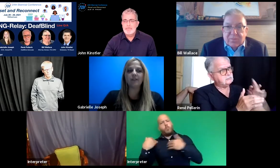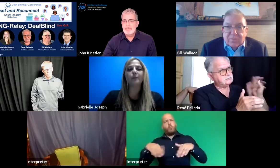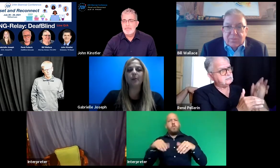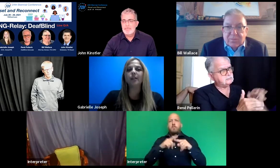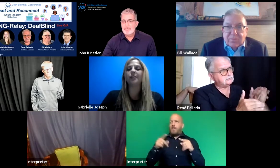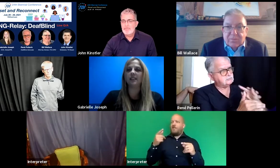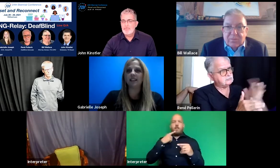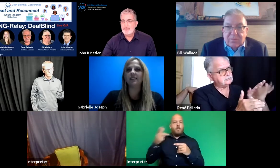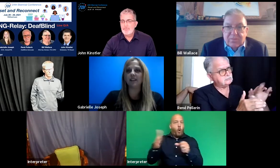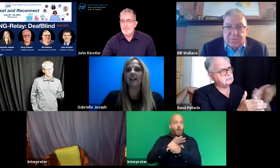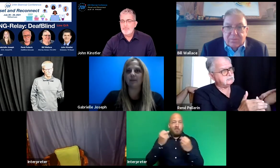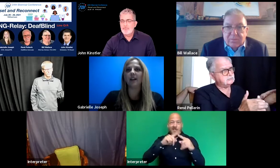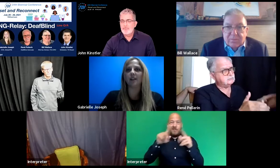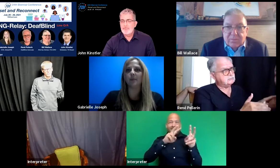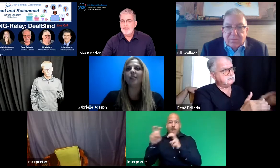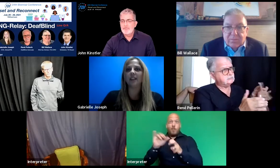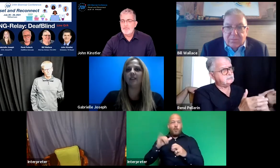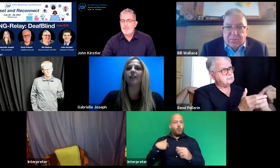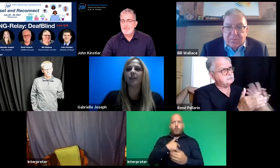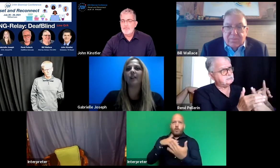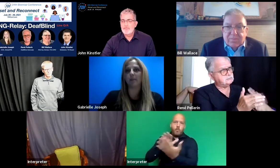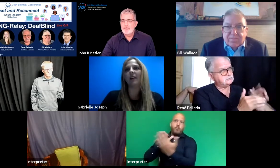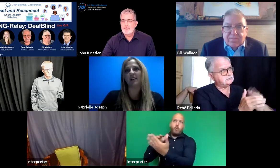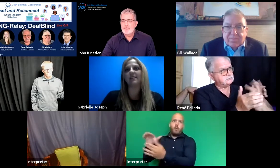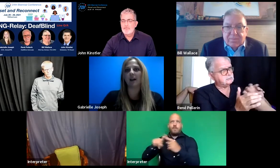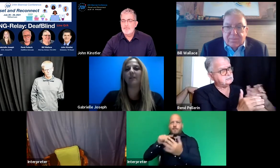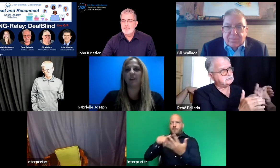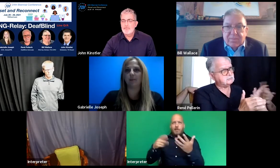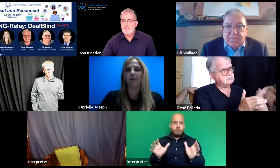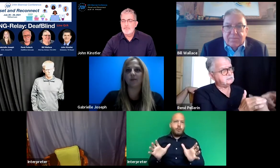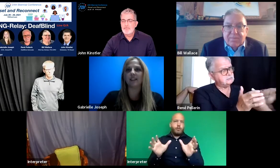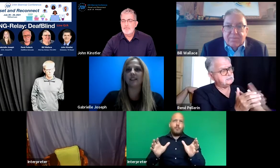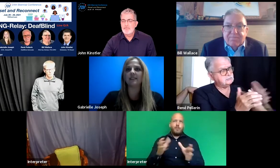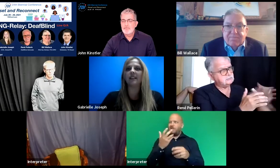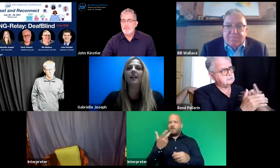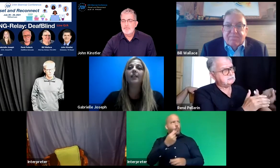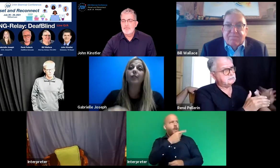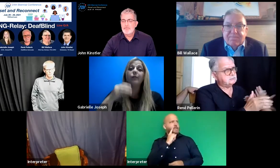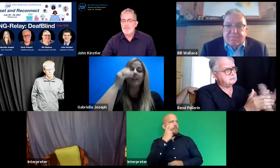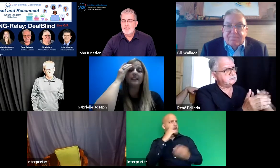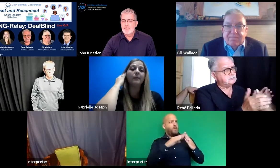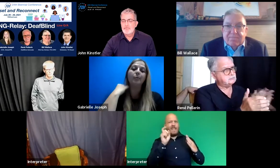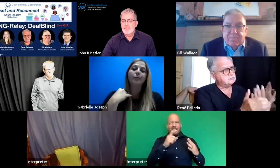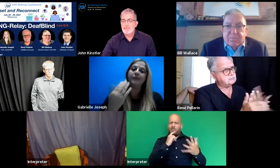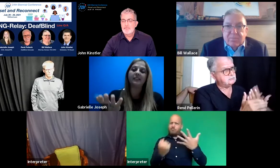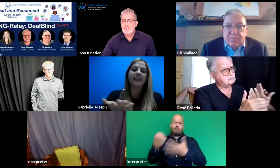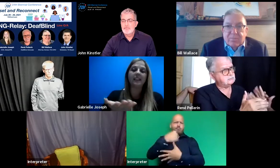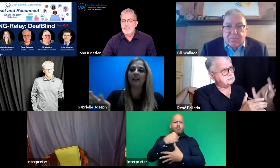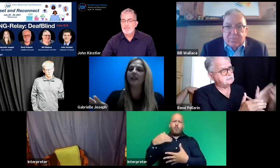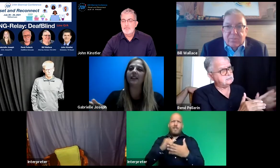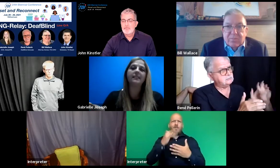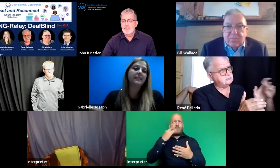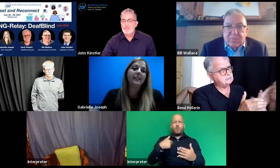we have to push the needs of the deafblind community further up on the top of the priority list. So for example, just